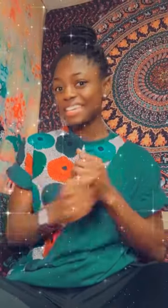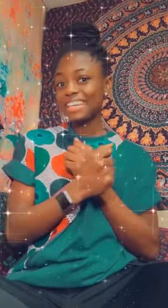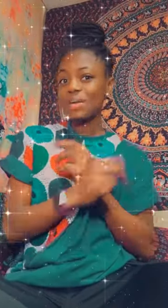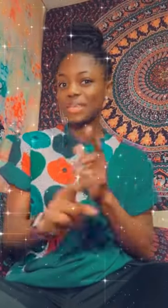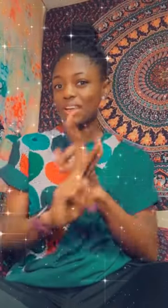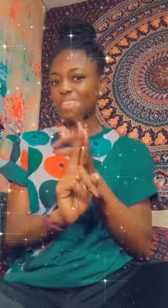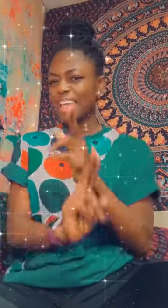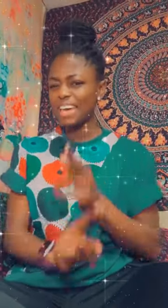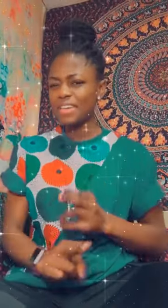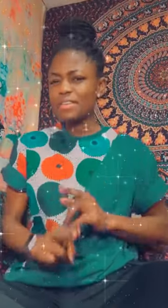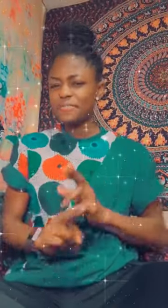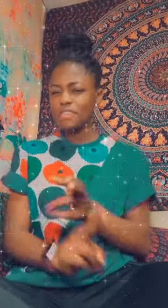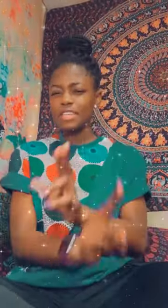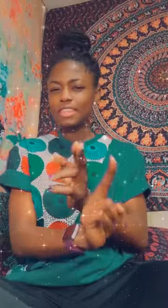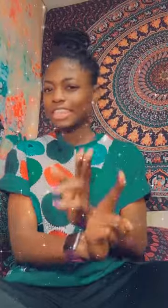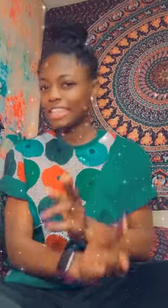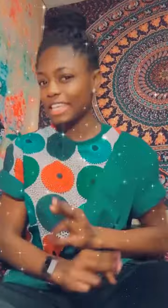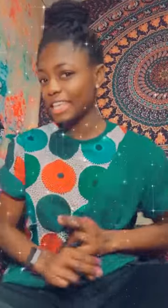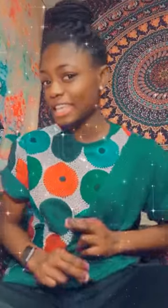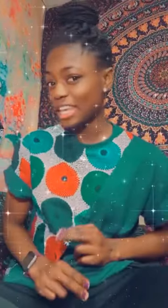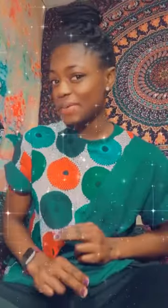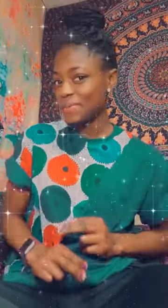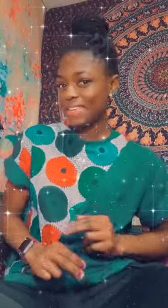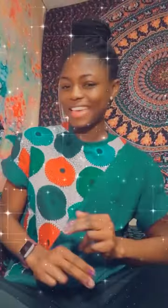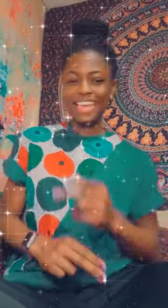Agbenyegã, without life, you got nothing.